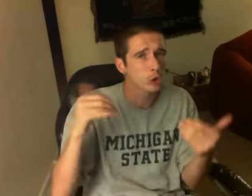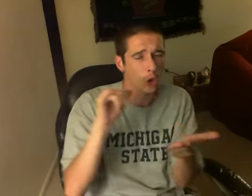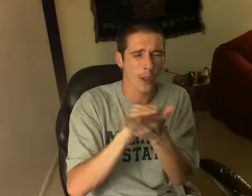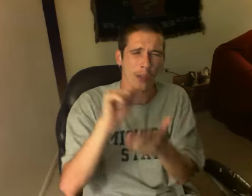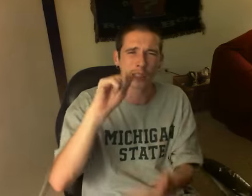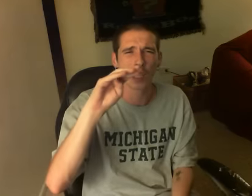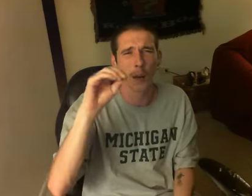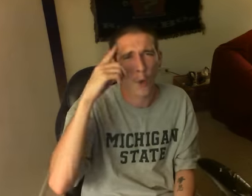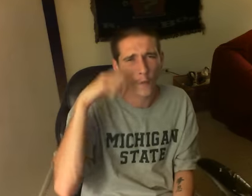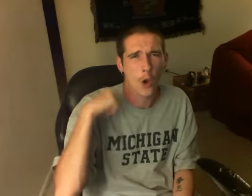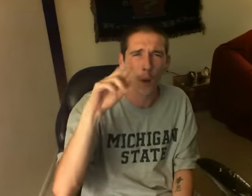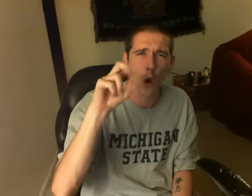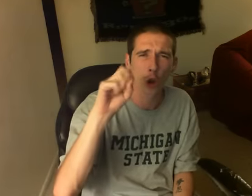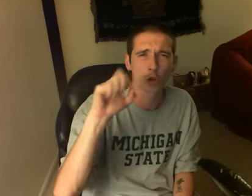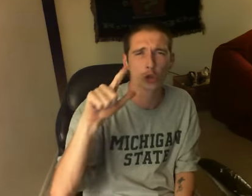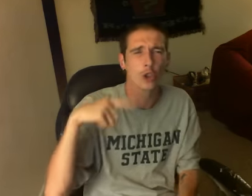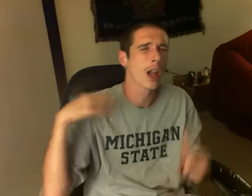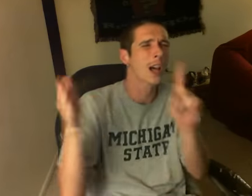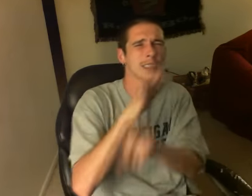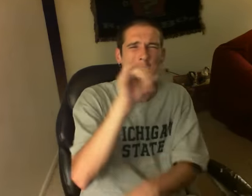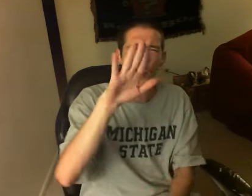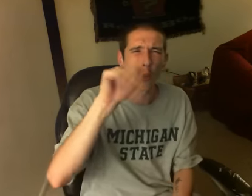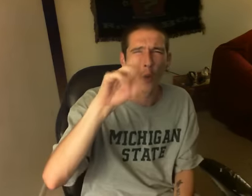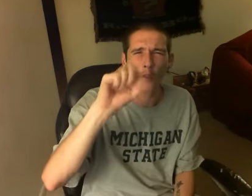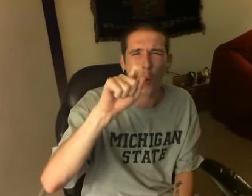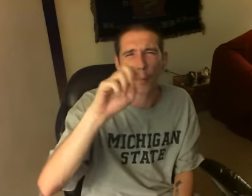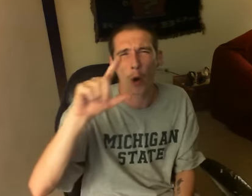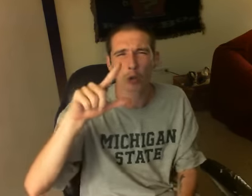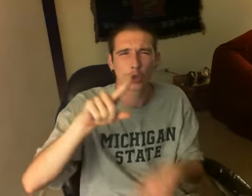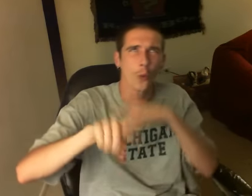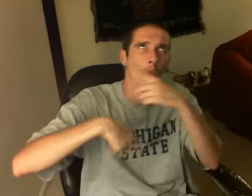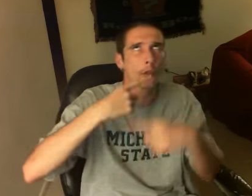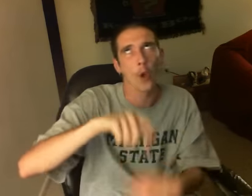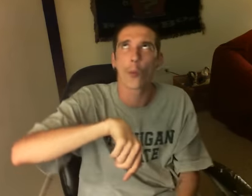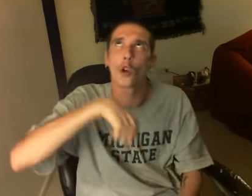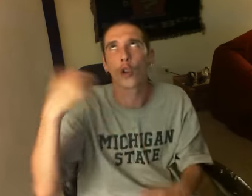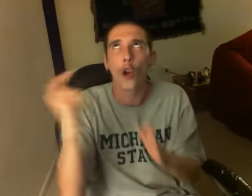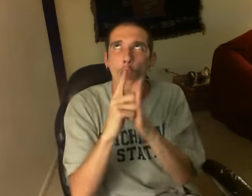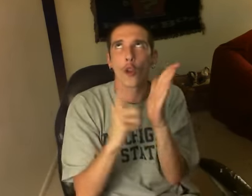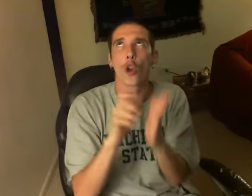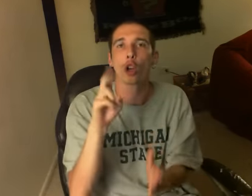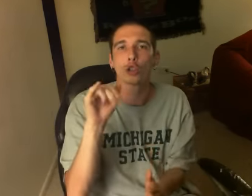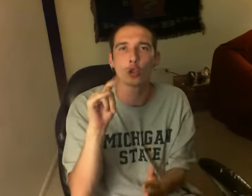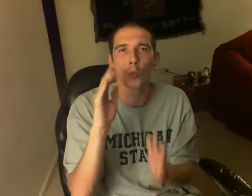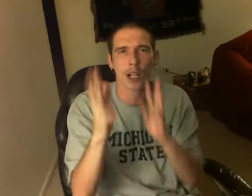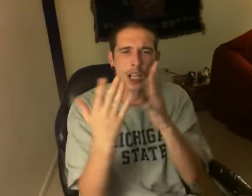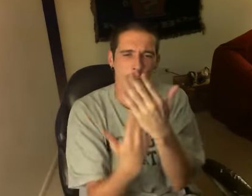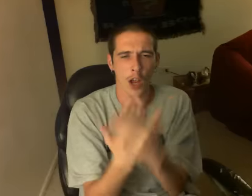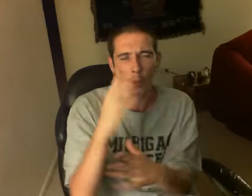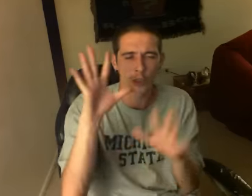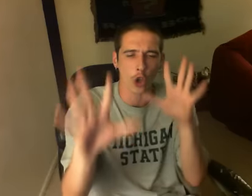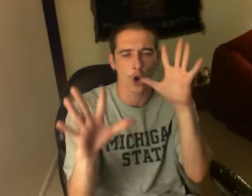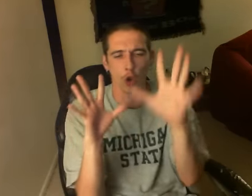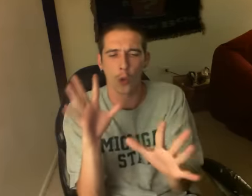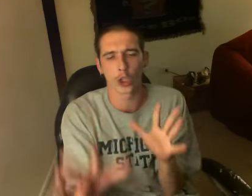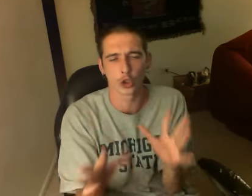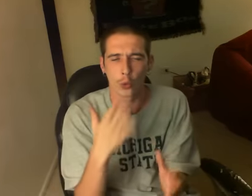so don't grow partial. That's ammo for my arsenal. I slap you off that bar stool. There goes another lawsuit. Leave handprints